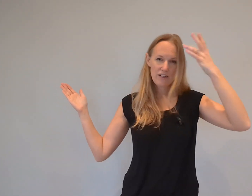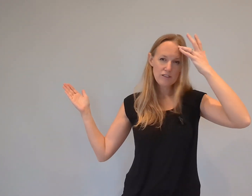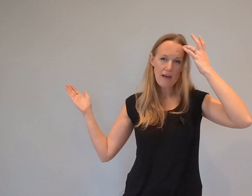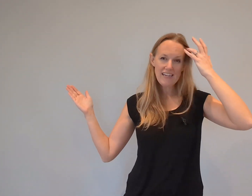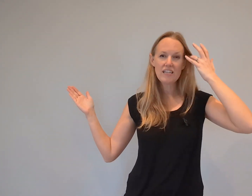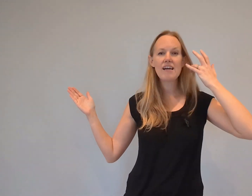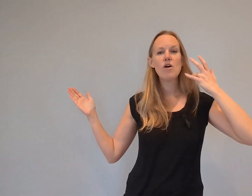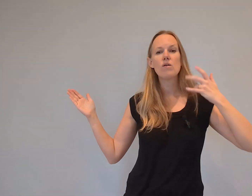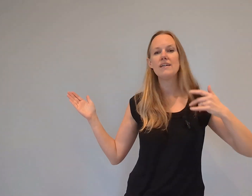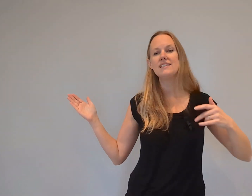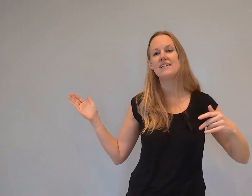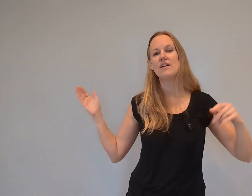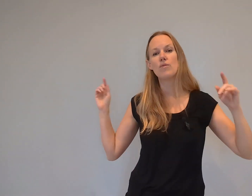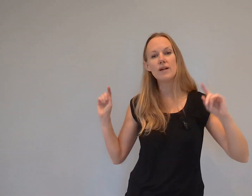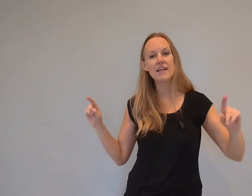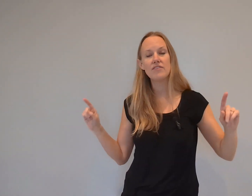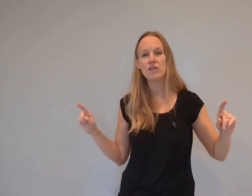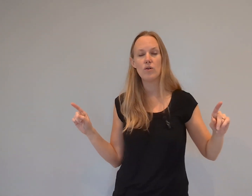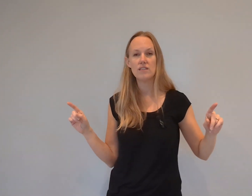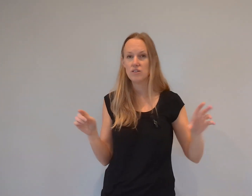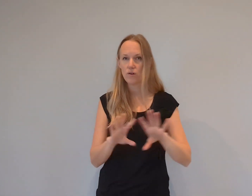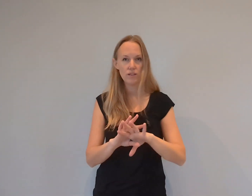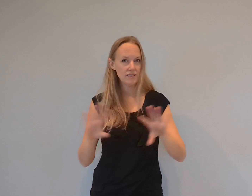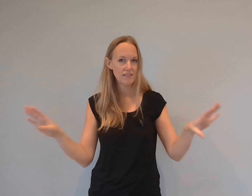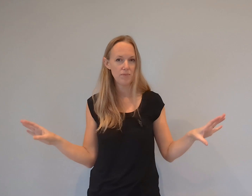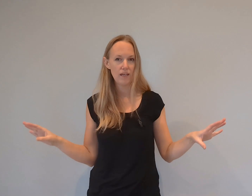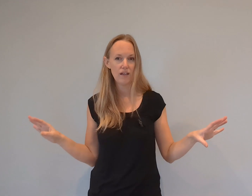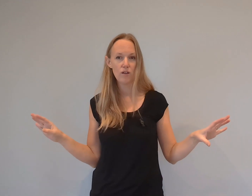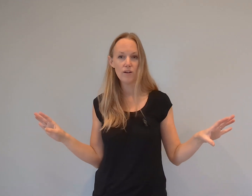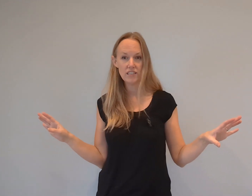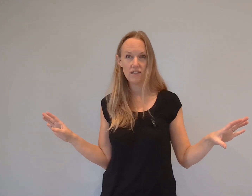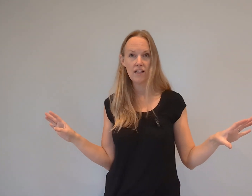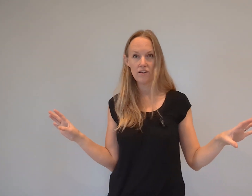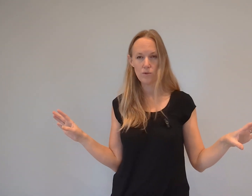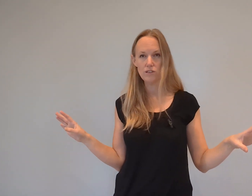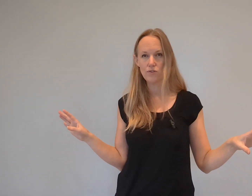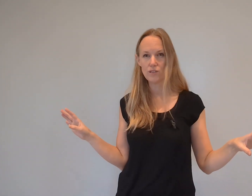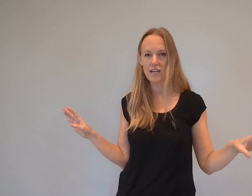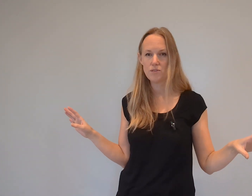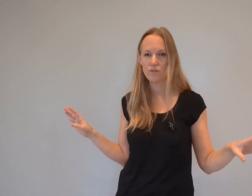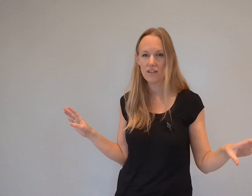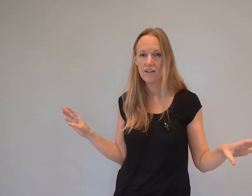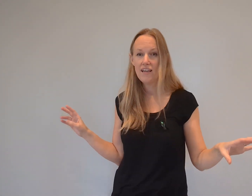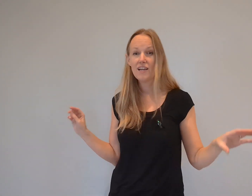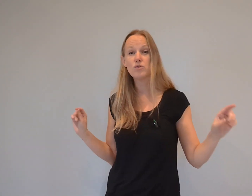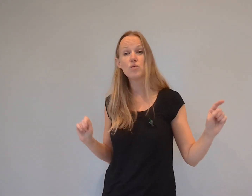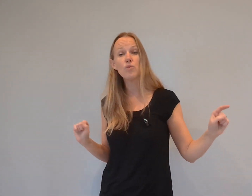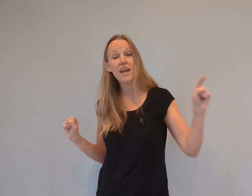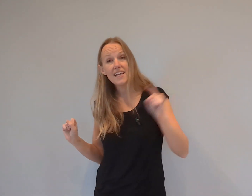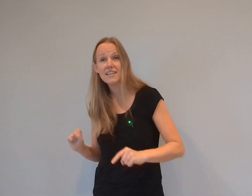goes back into that chorus. And then right after the chorus, so the chorus is simply glory to the light of the world 4 times over, goes right into